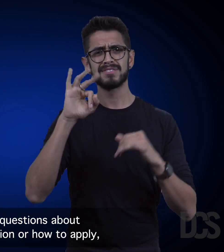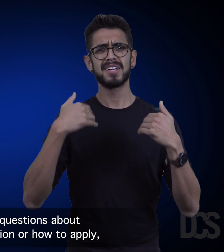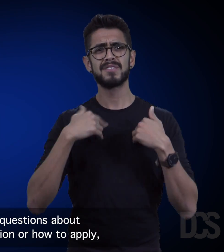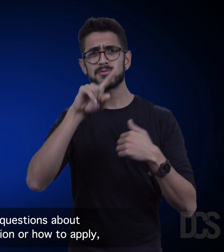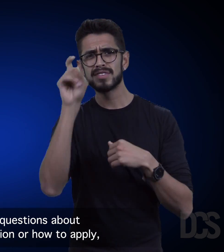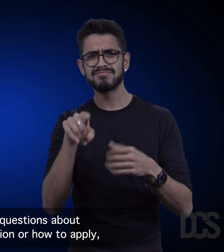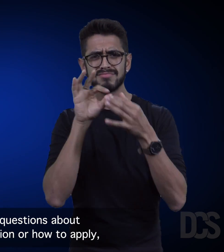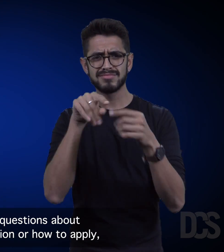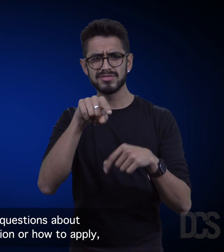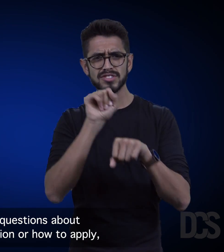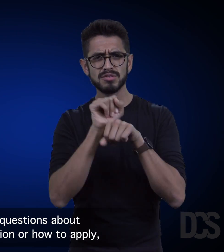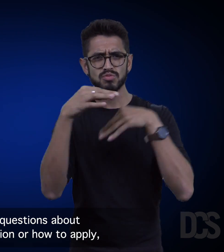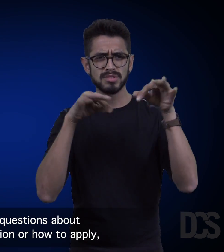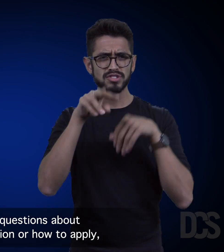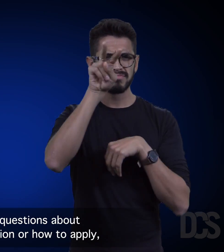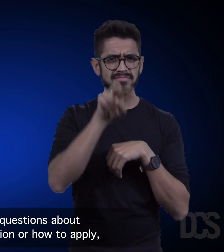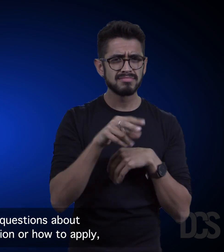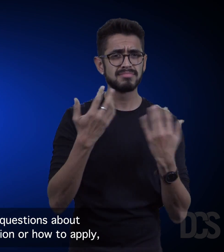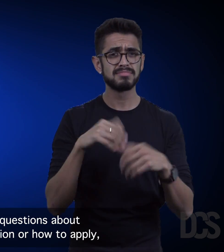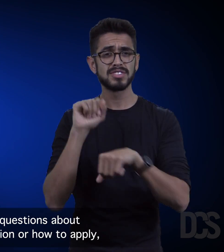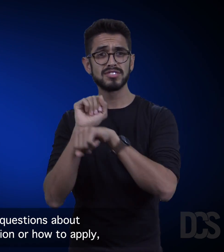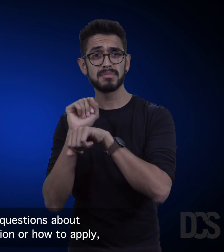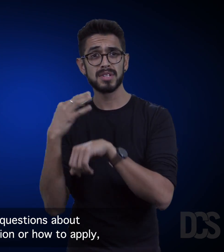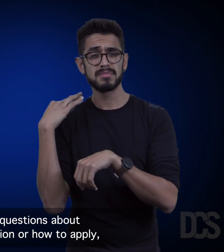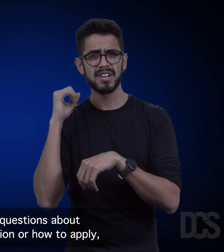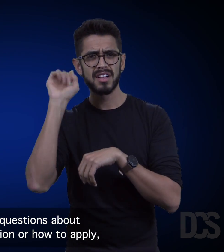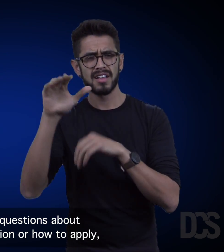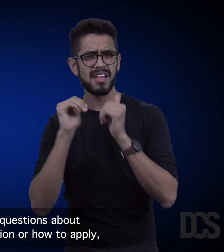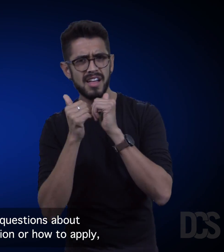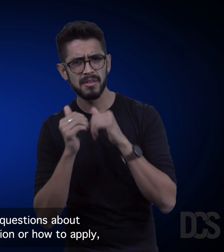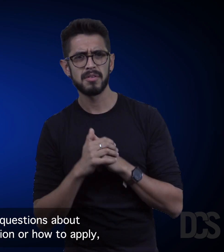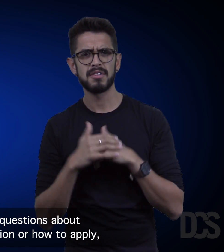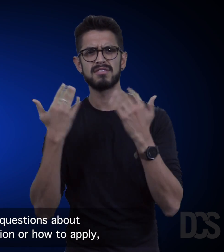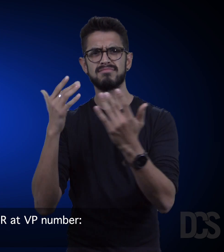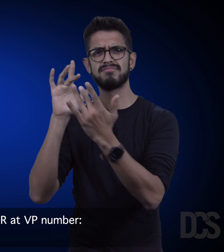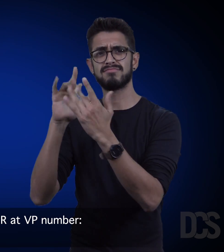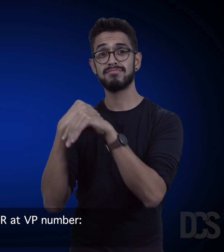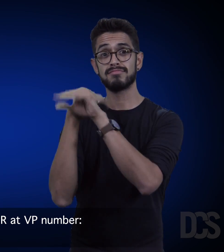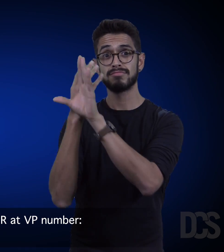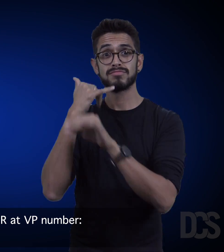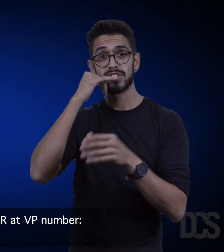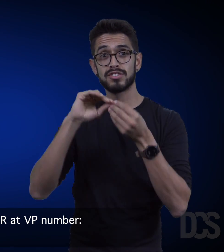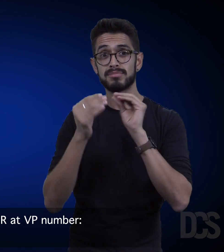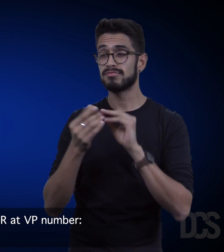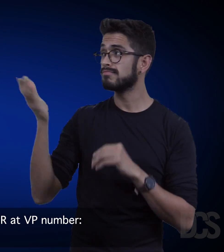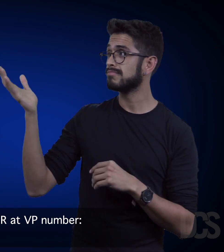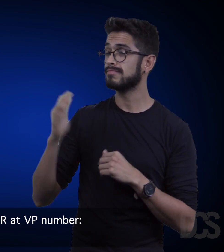If you have questions about the job description or how to apply, give us a call at the VP number